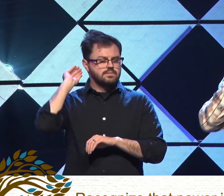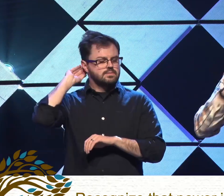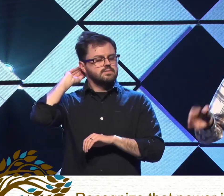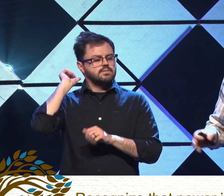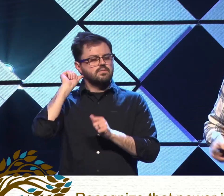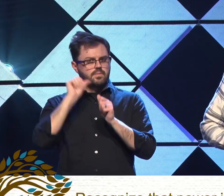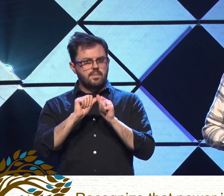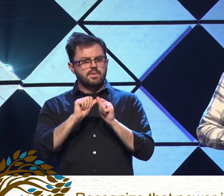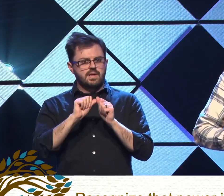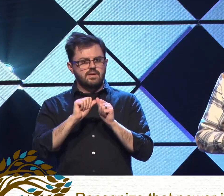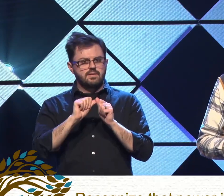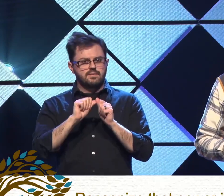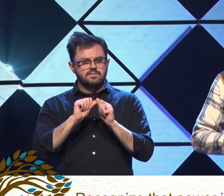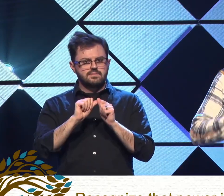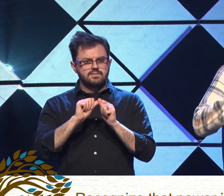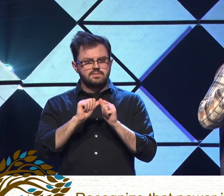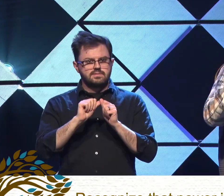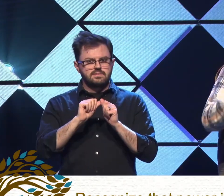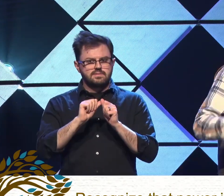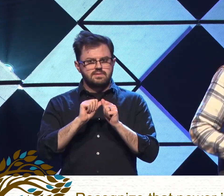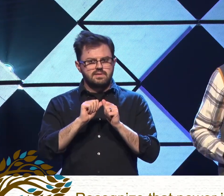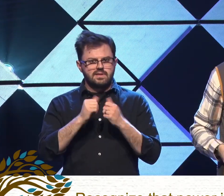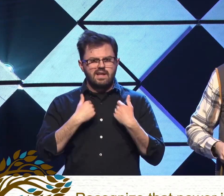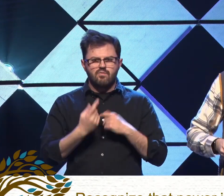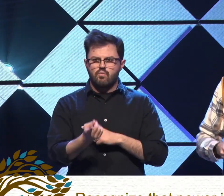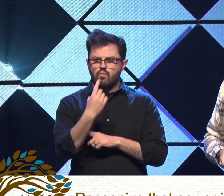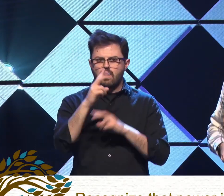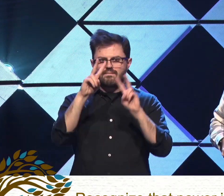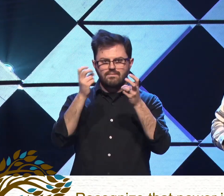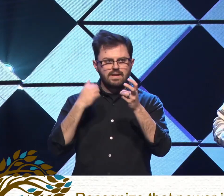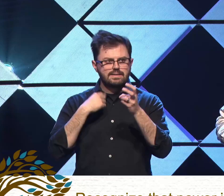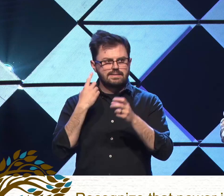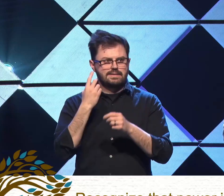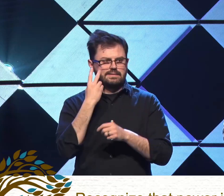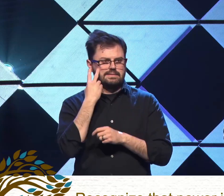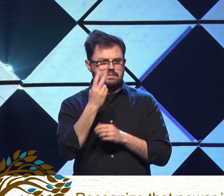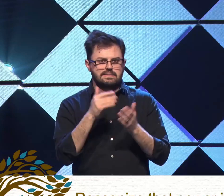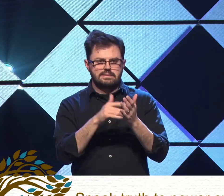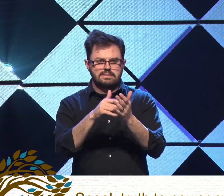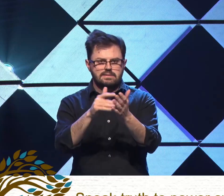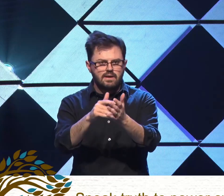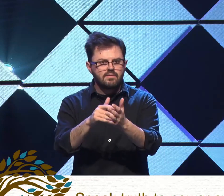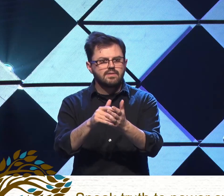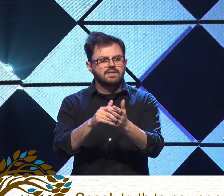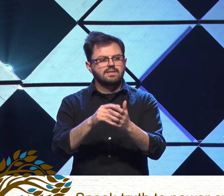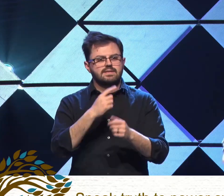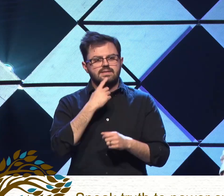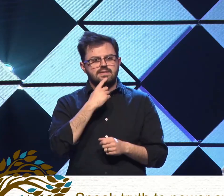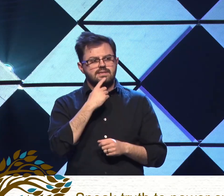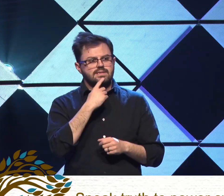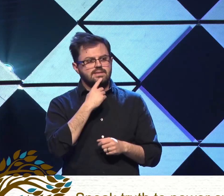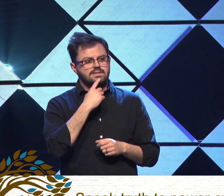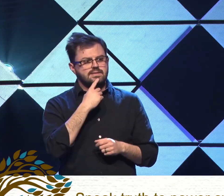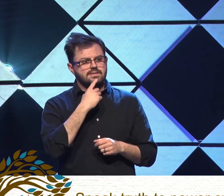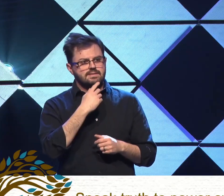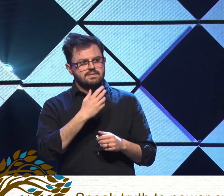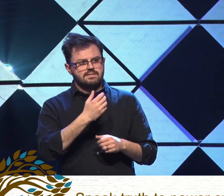seen a lot around. I see it on t-shirts and I see it on mugs, and it says, speak truth to power even if your voice